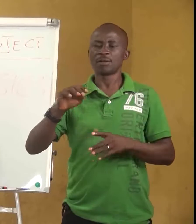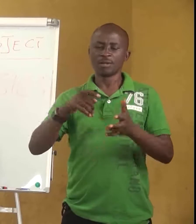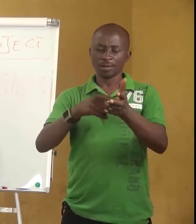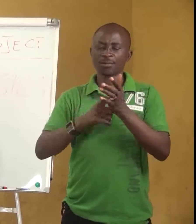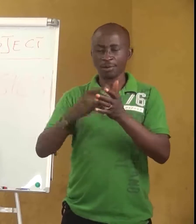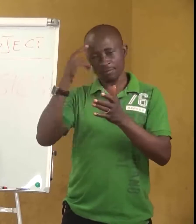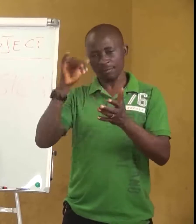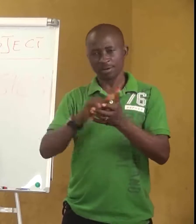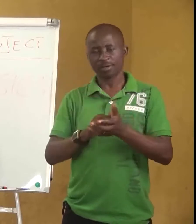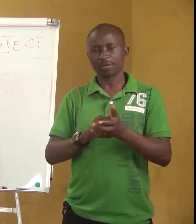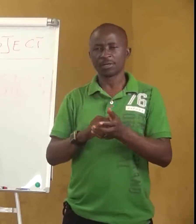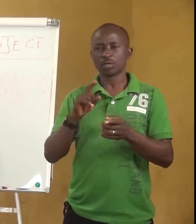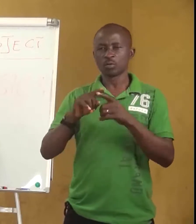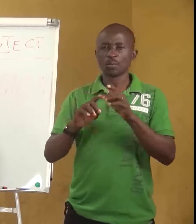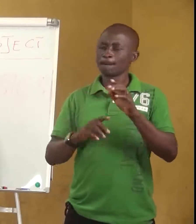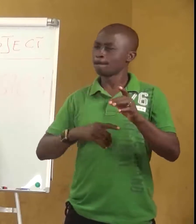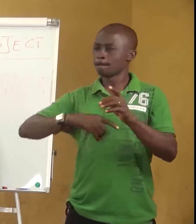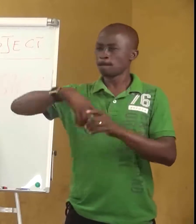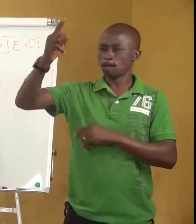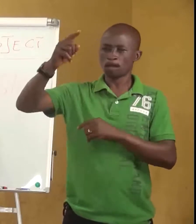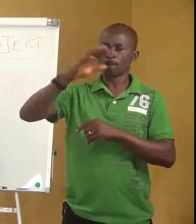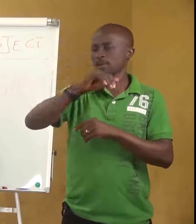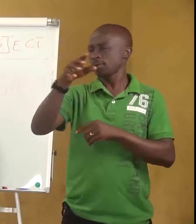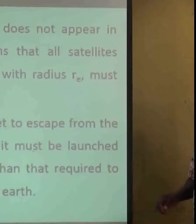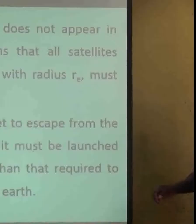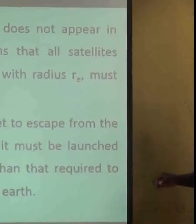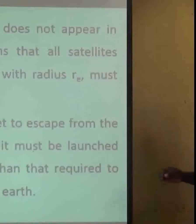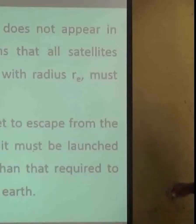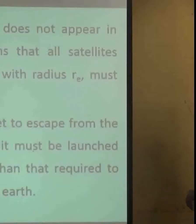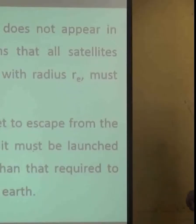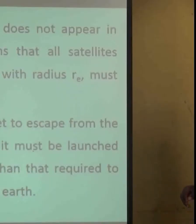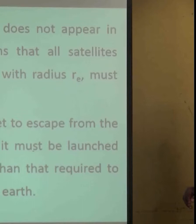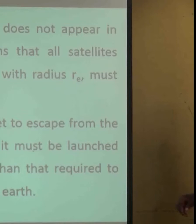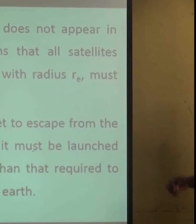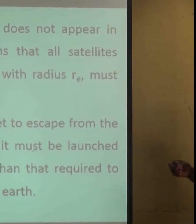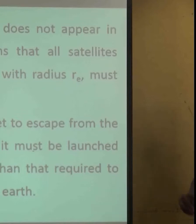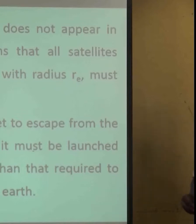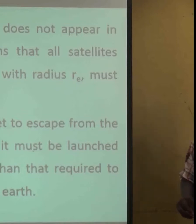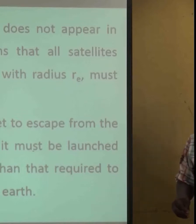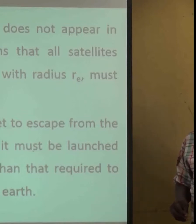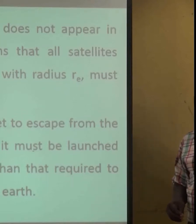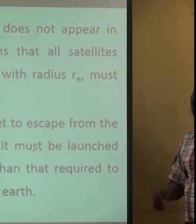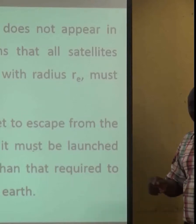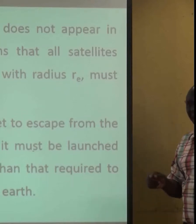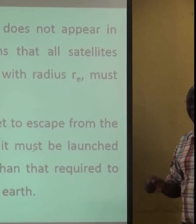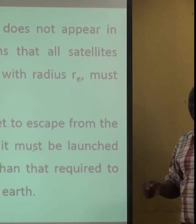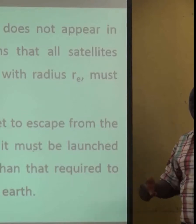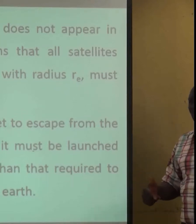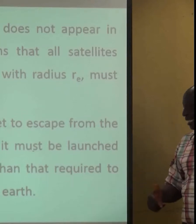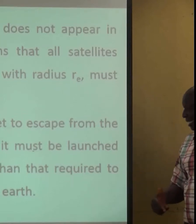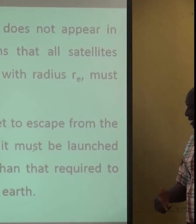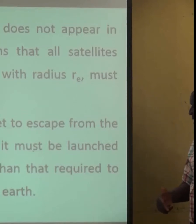object to move and never return back to the Earth again must be greater than